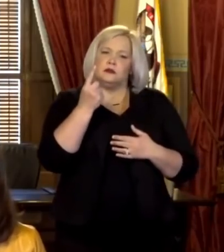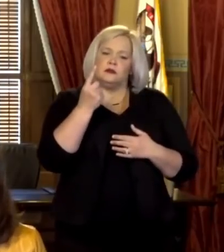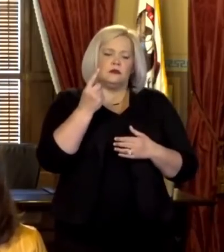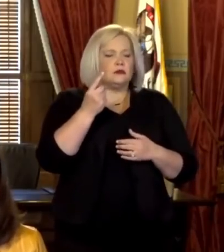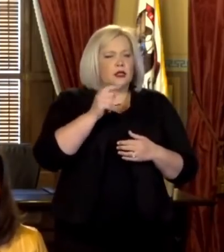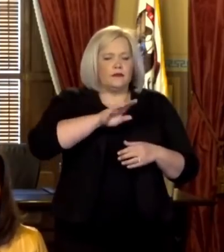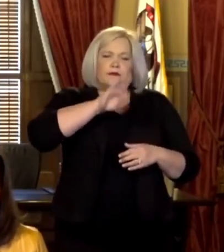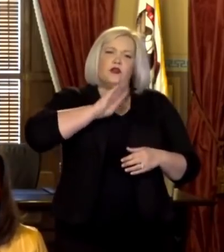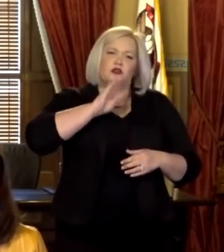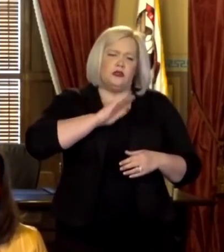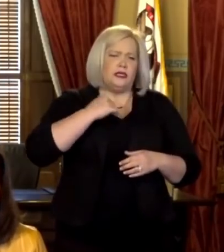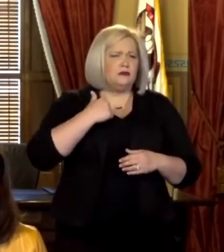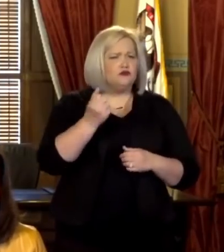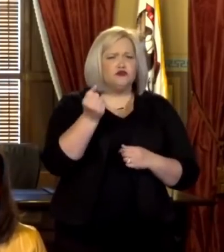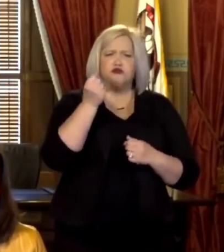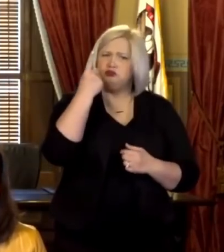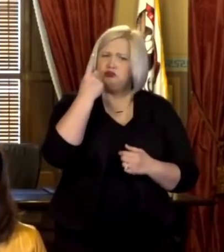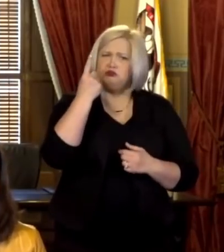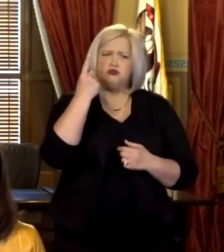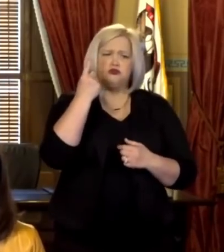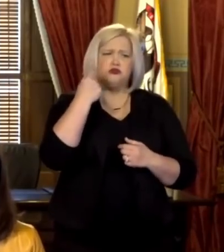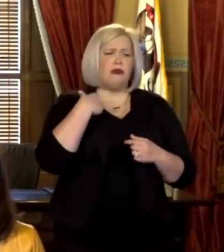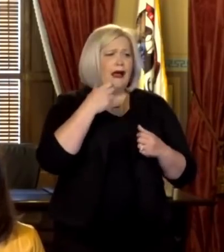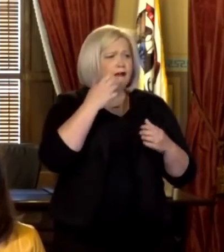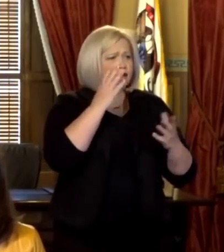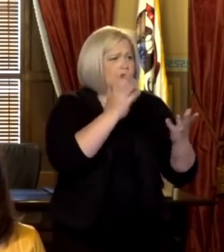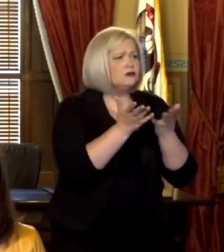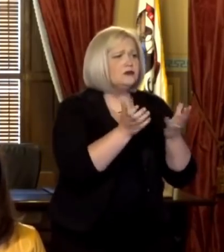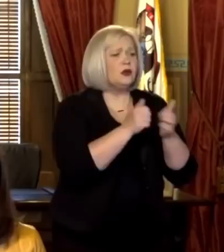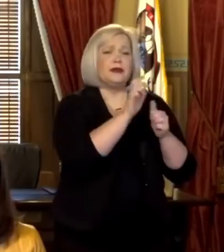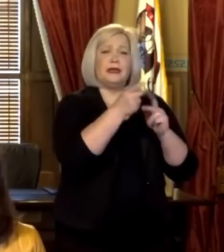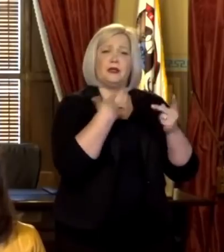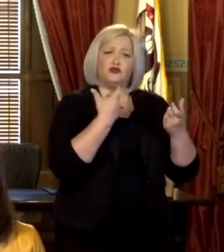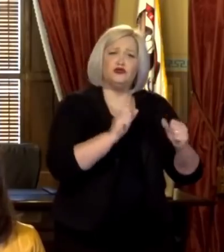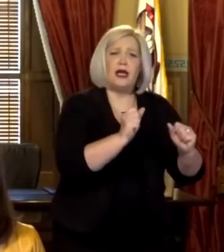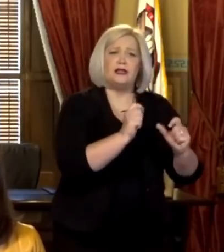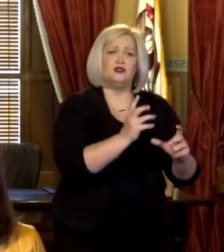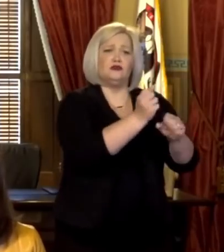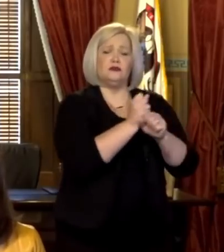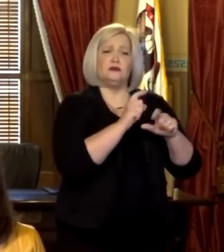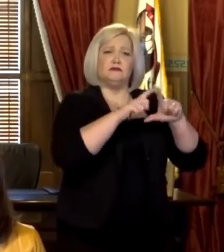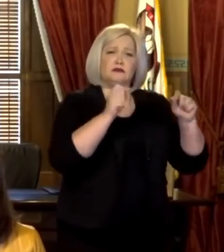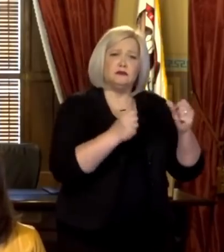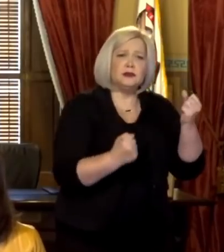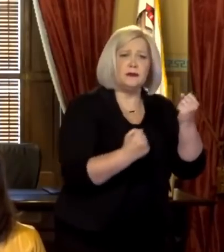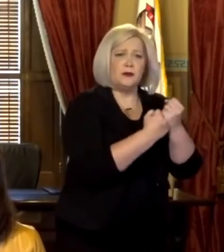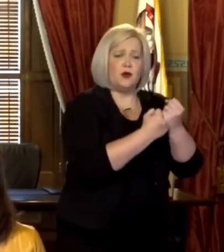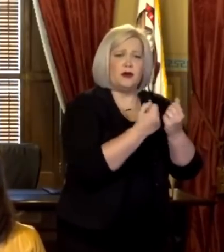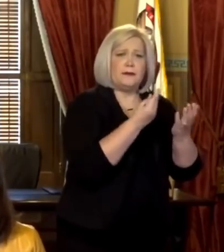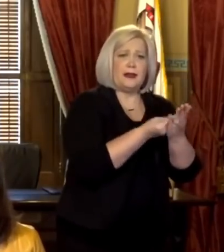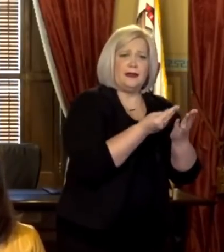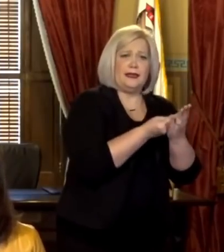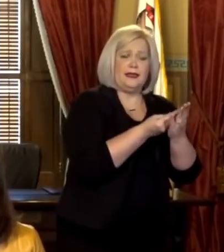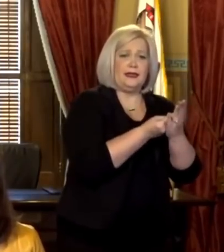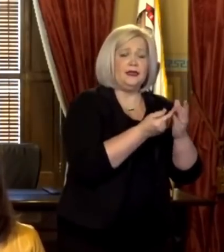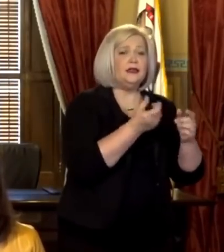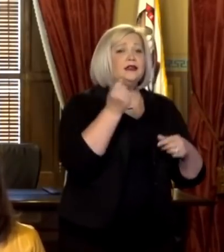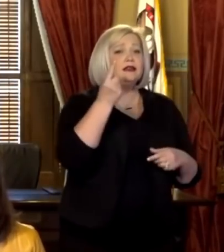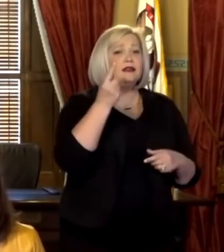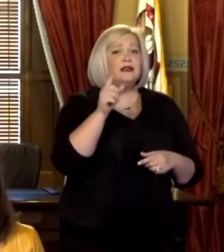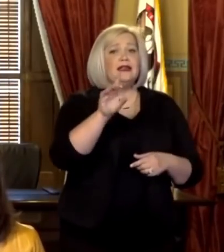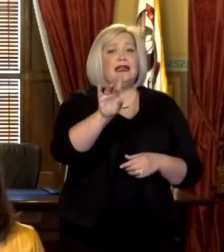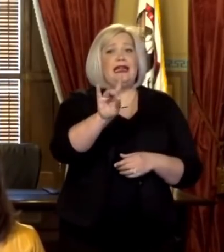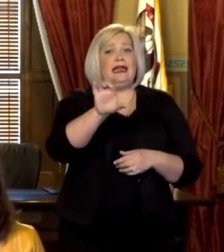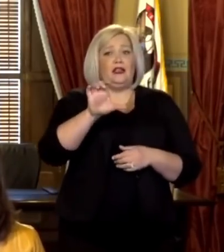can be. I've talked to a number of people who've been trying to navigate the unemployment system. I know that there are